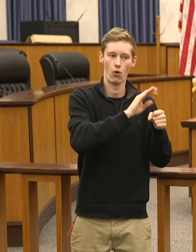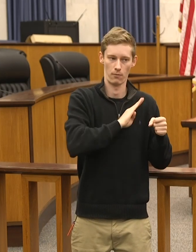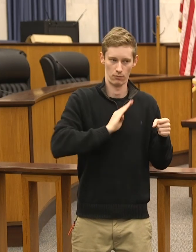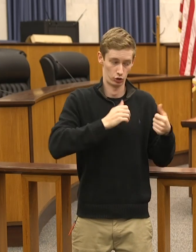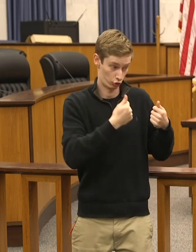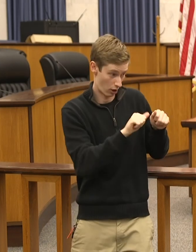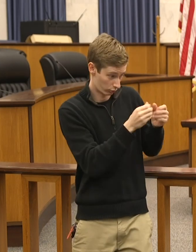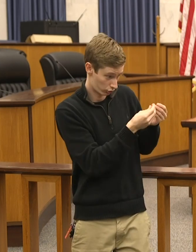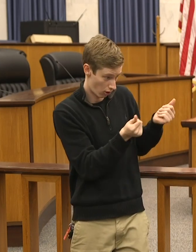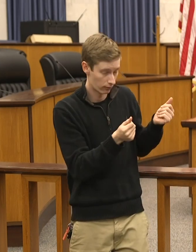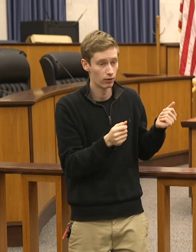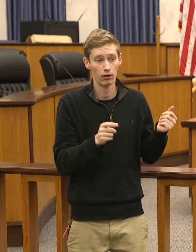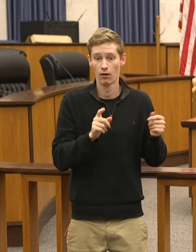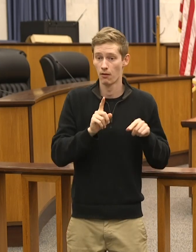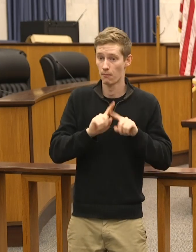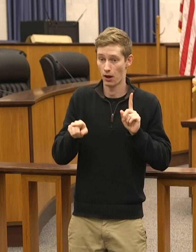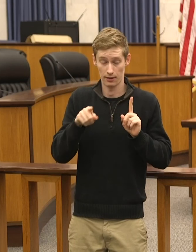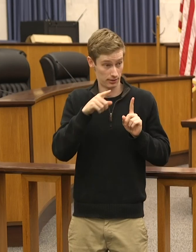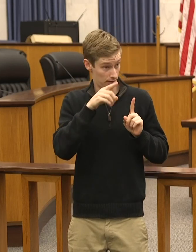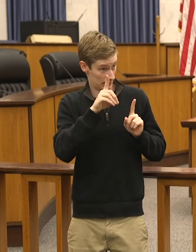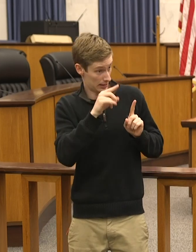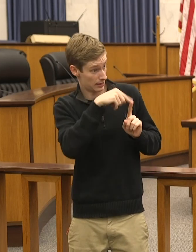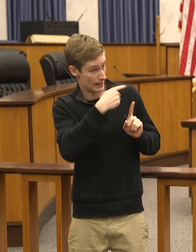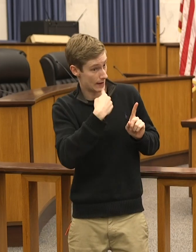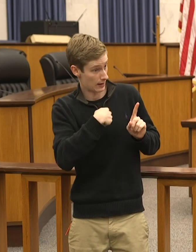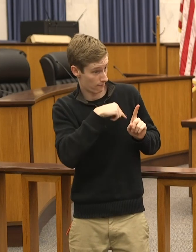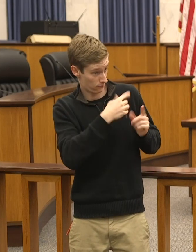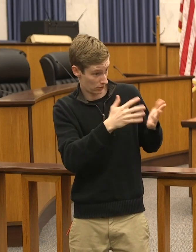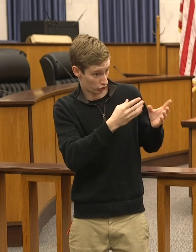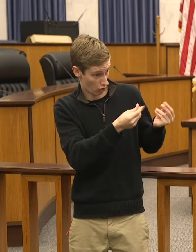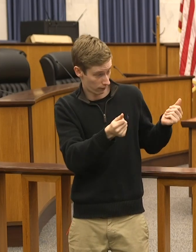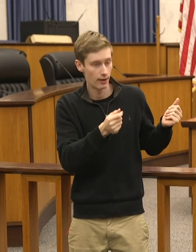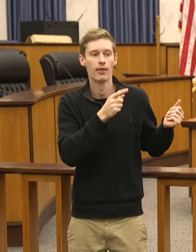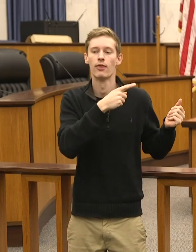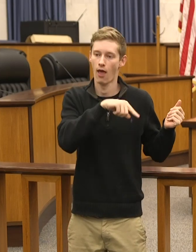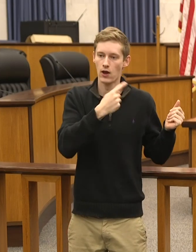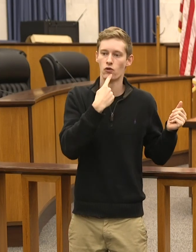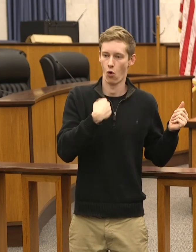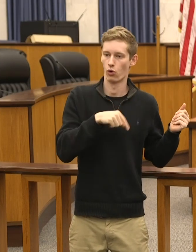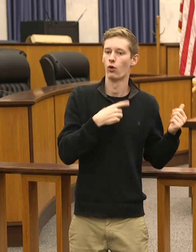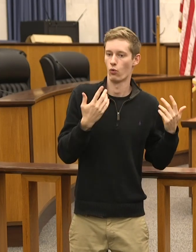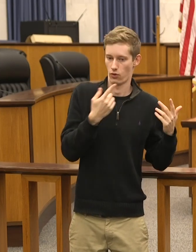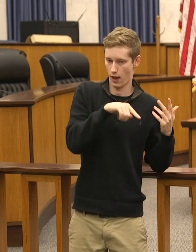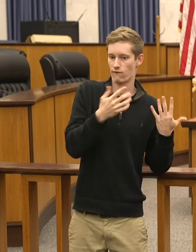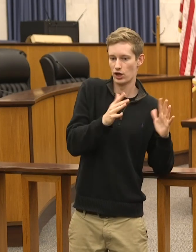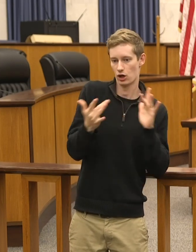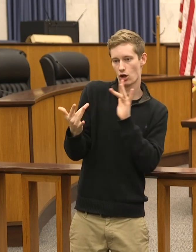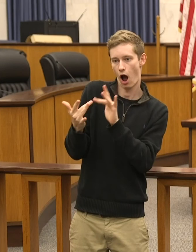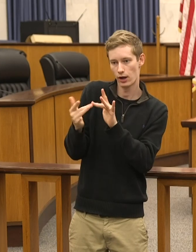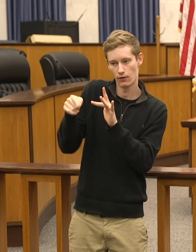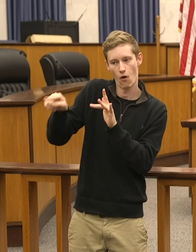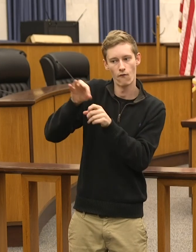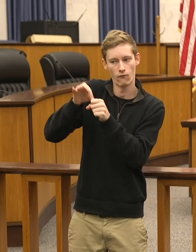But they didn't tell you if it had been rectified? They told us they were able to reach out to some of the voters who may have been, but